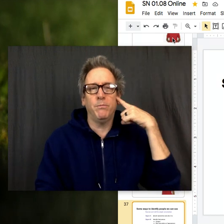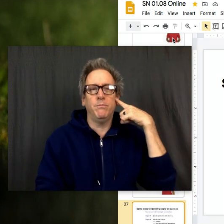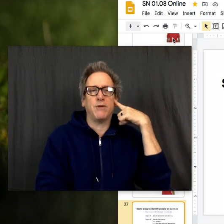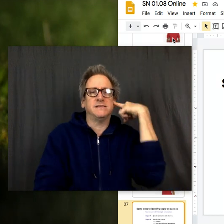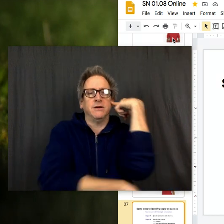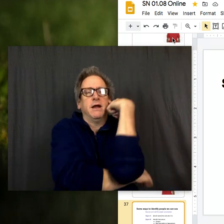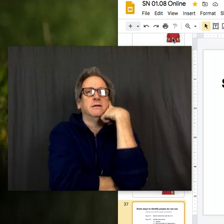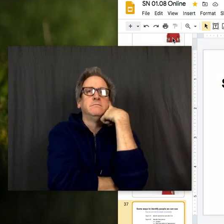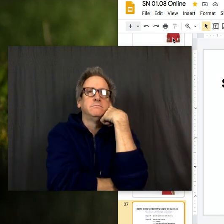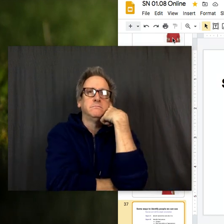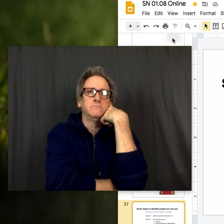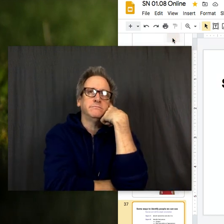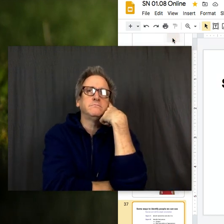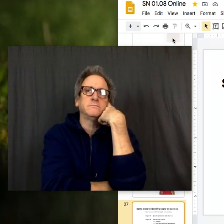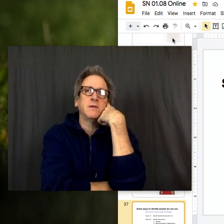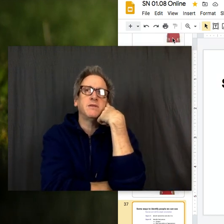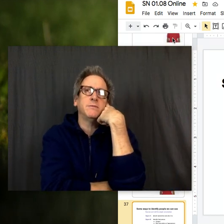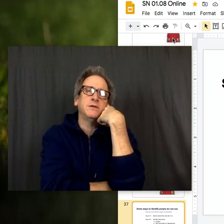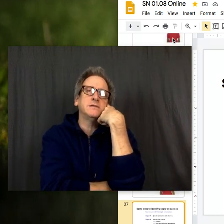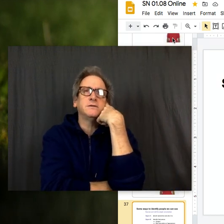We'll practice it in our head.